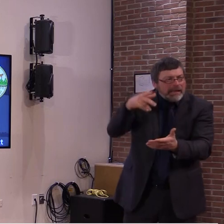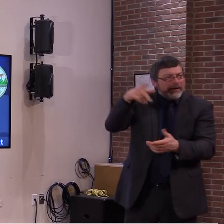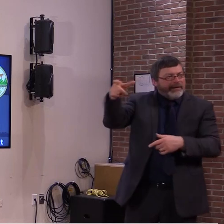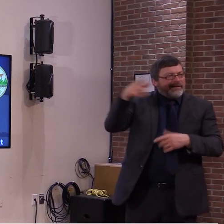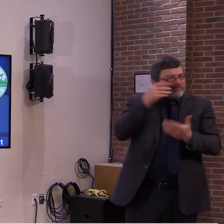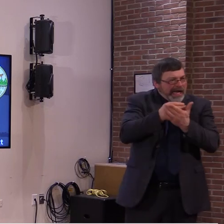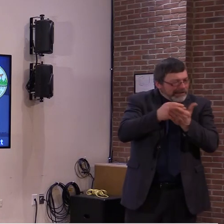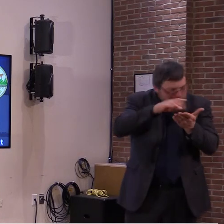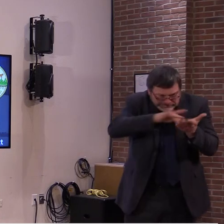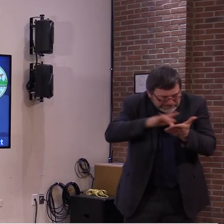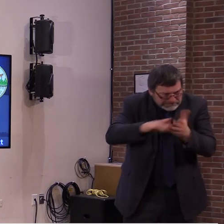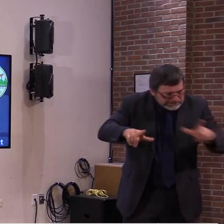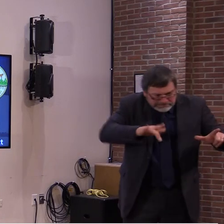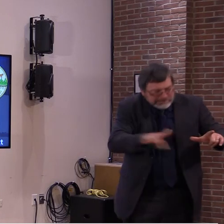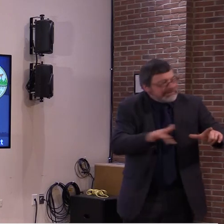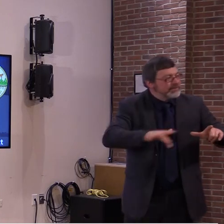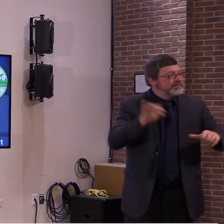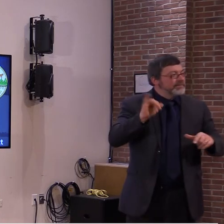Secretary Smith.